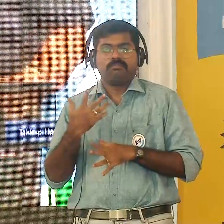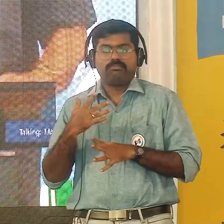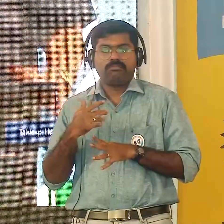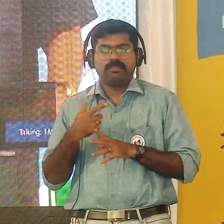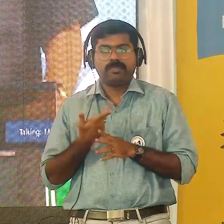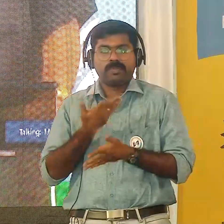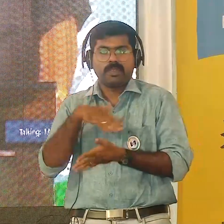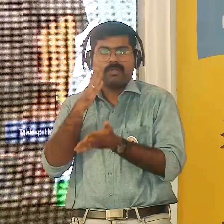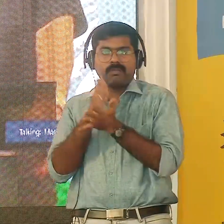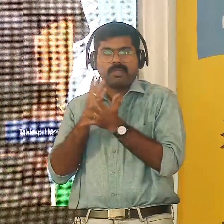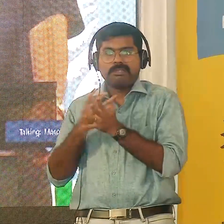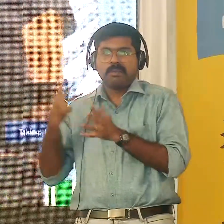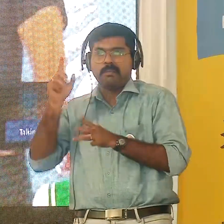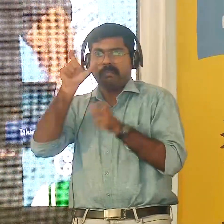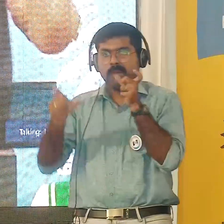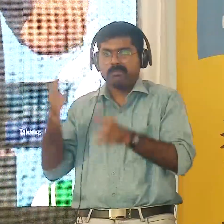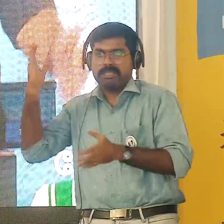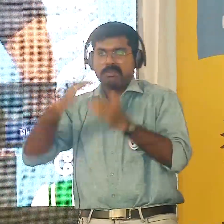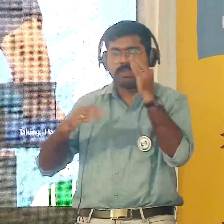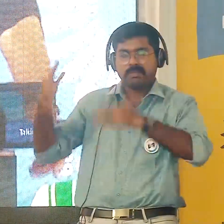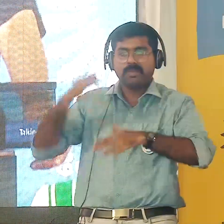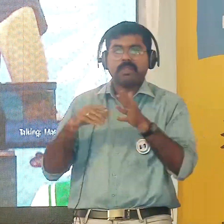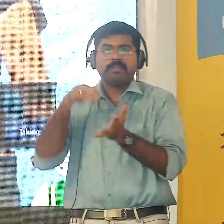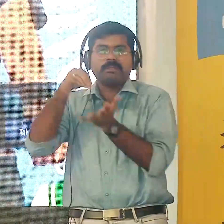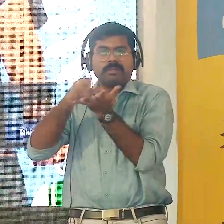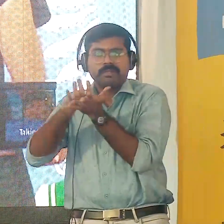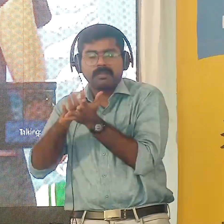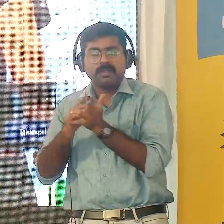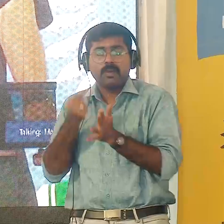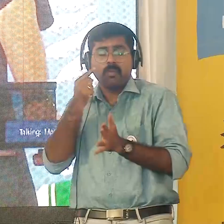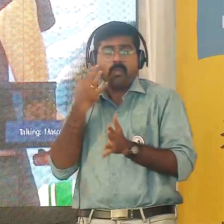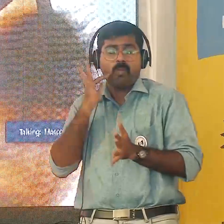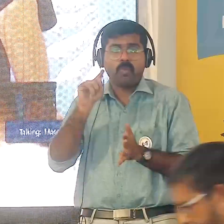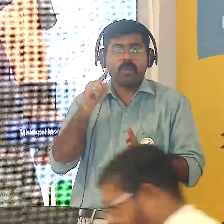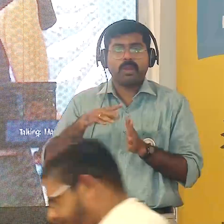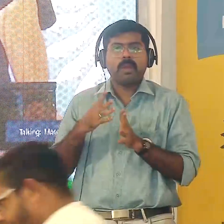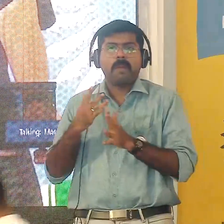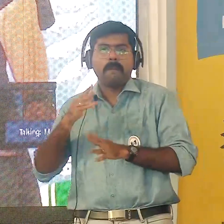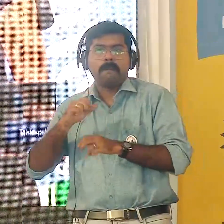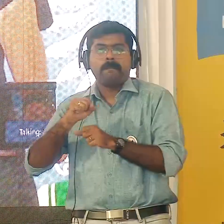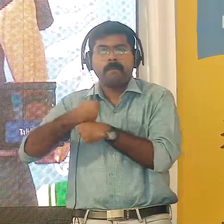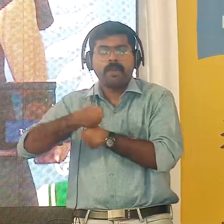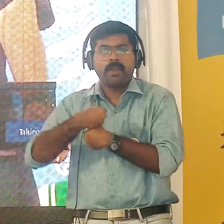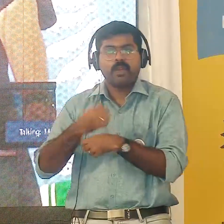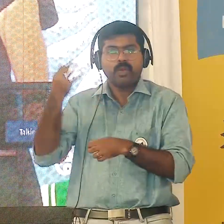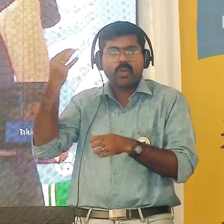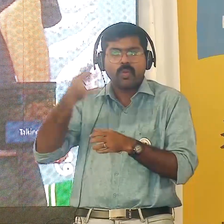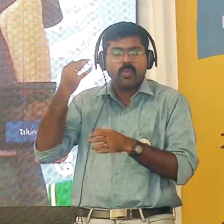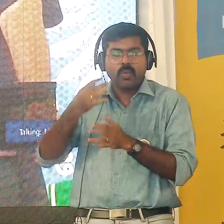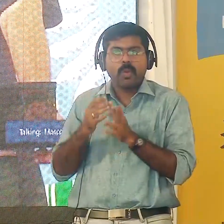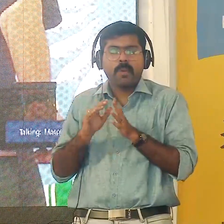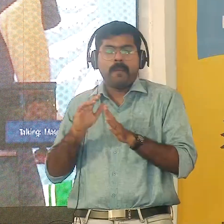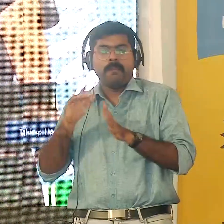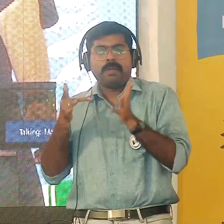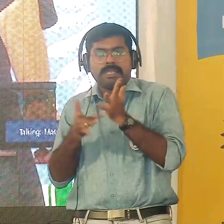to stop migration or something on that land. But the point is to be able to create the most modern and best,